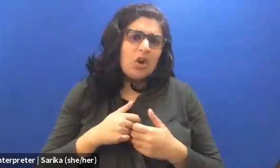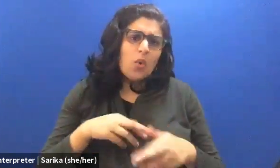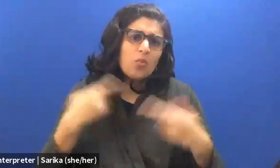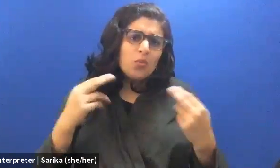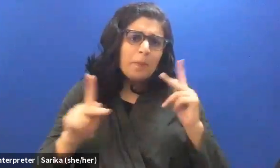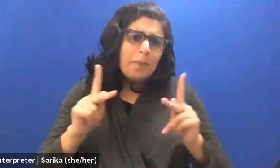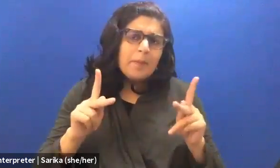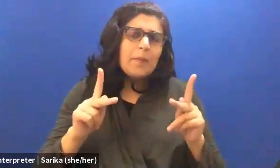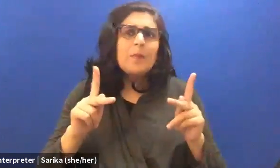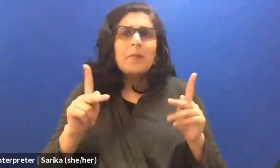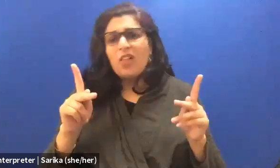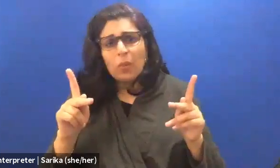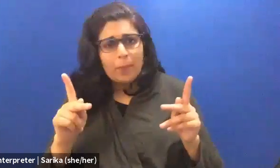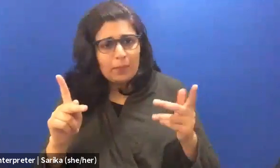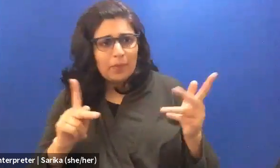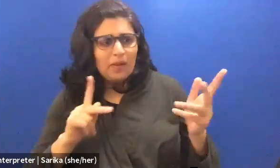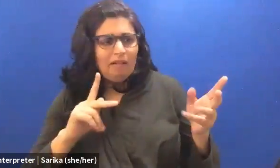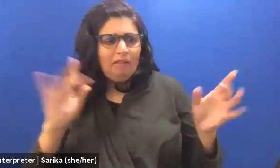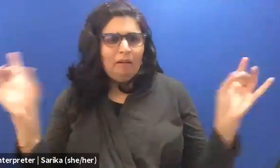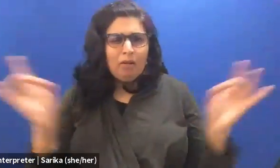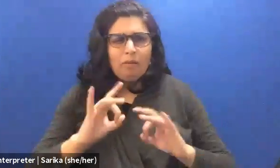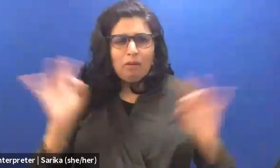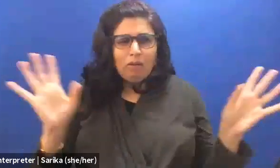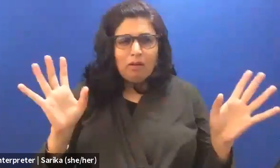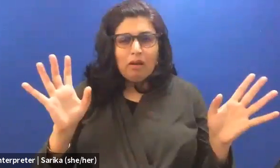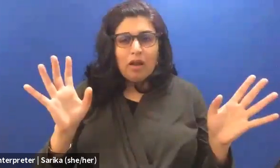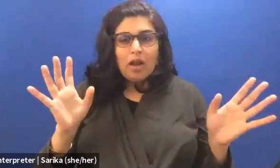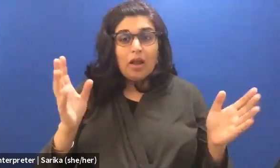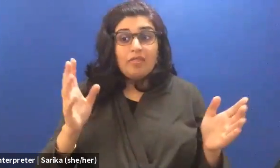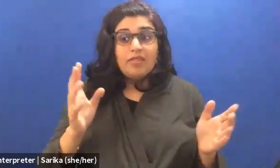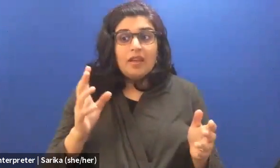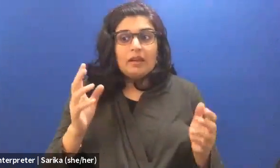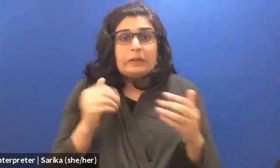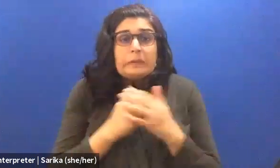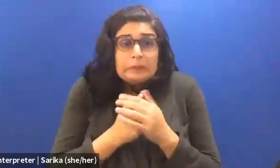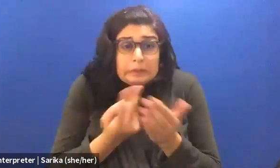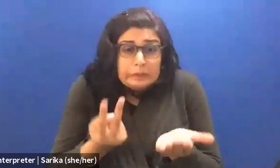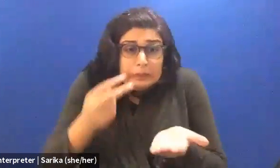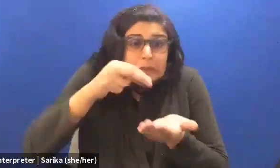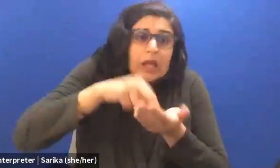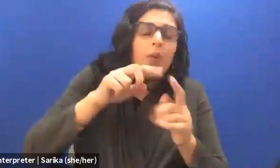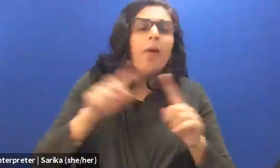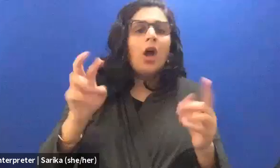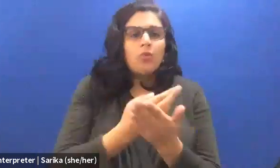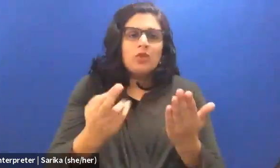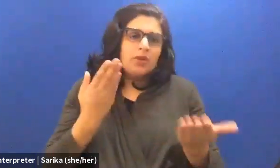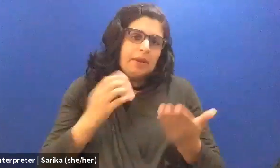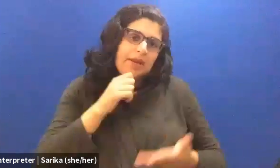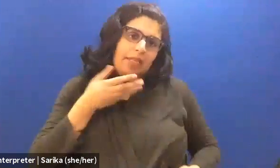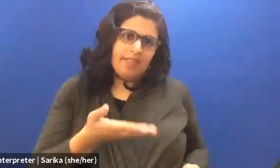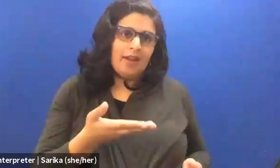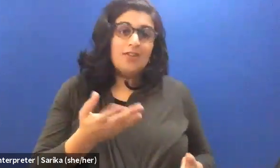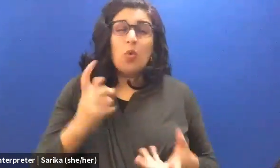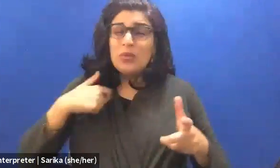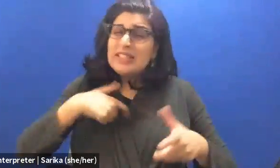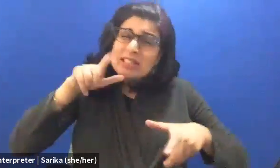speak up, but there might not be the resources. So we have to be involved in our communities to